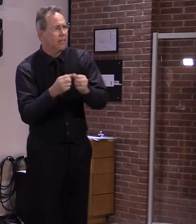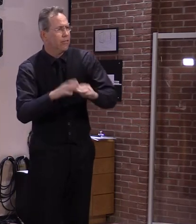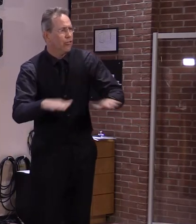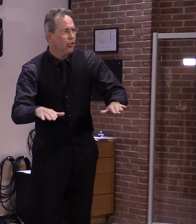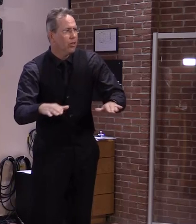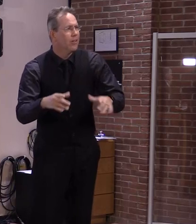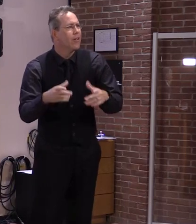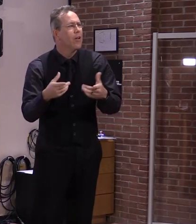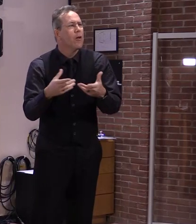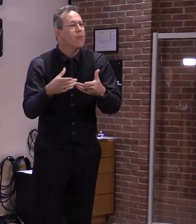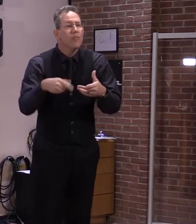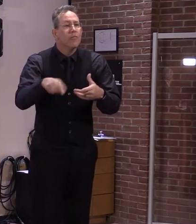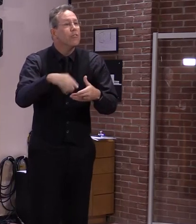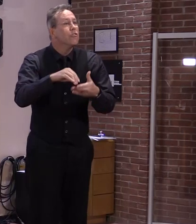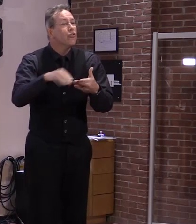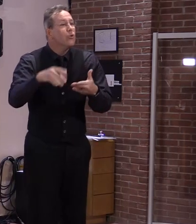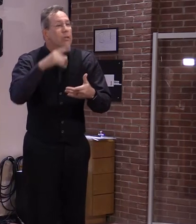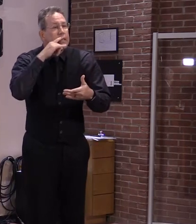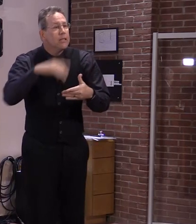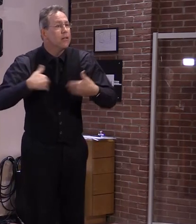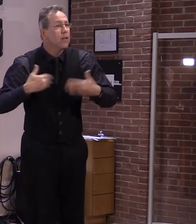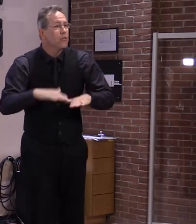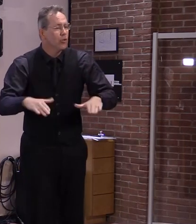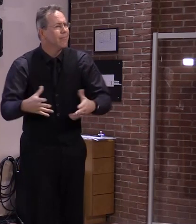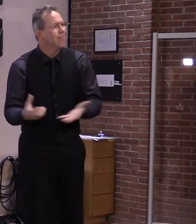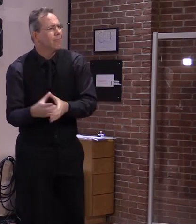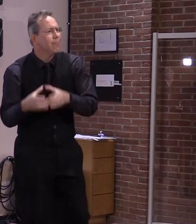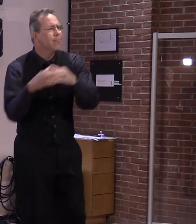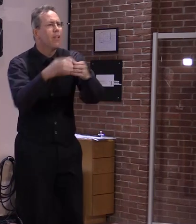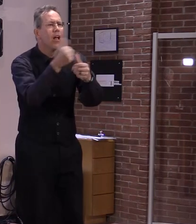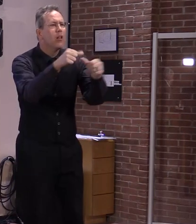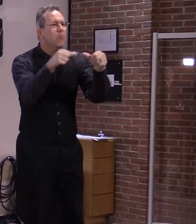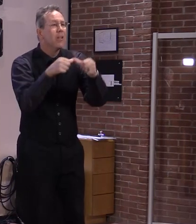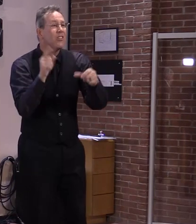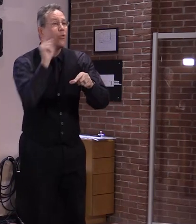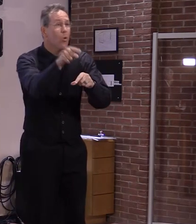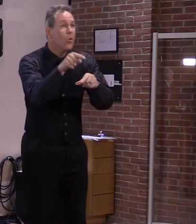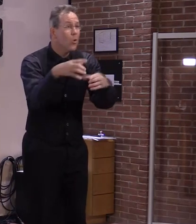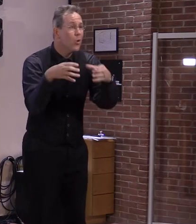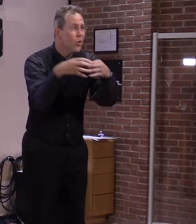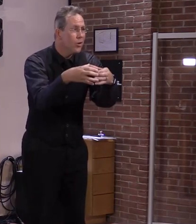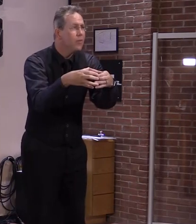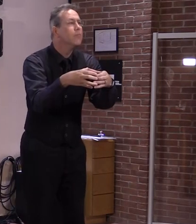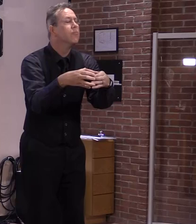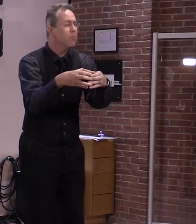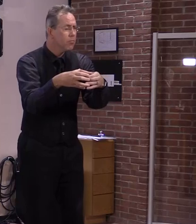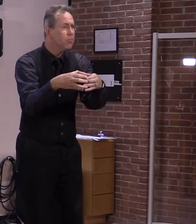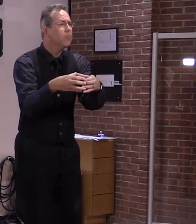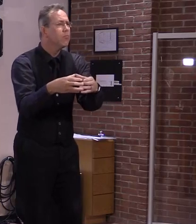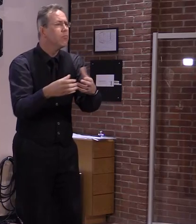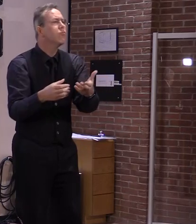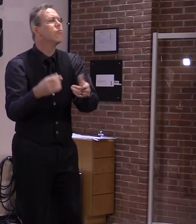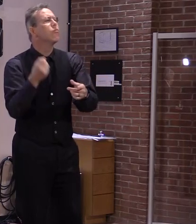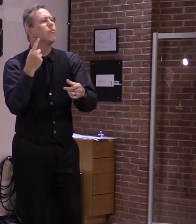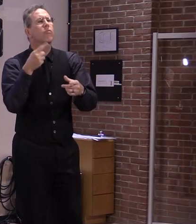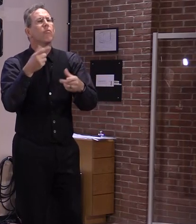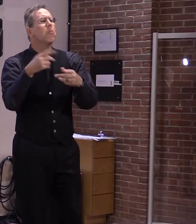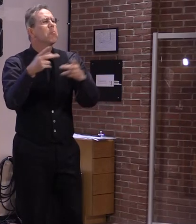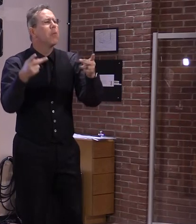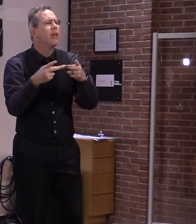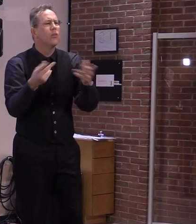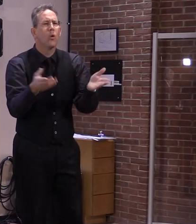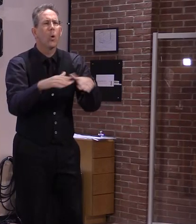the state that offers Pfizer vaccine, and all sites will be open to the public. Registration